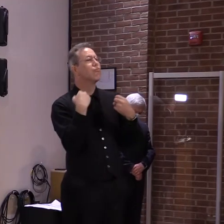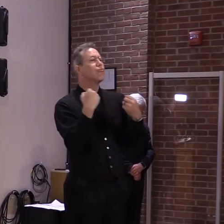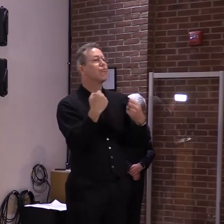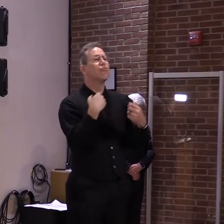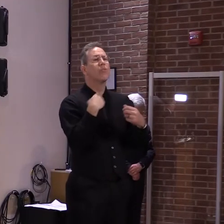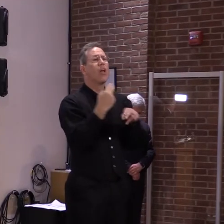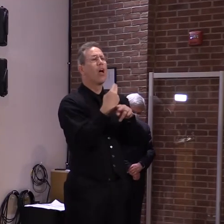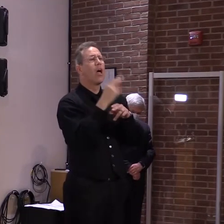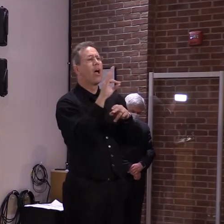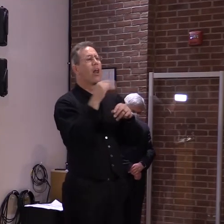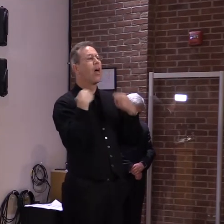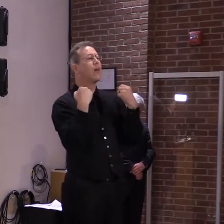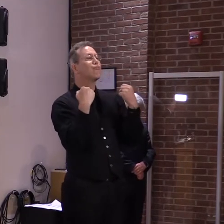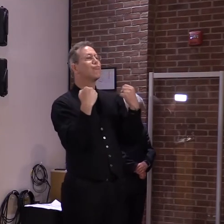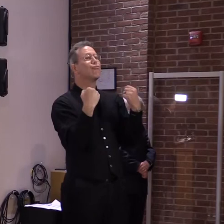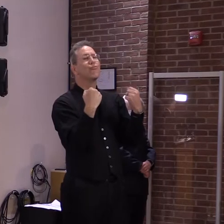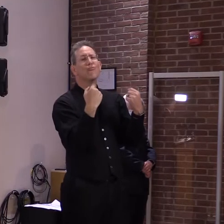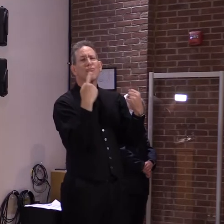91.